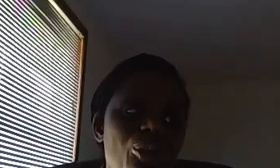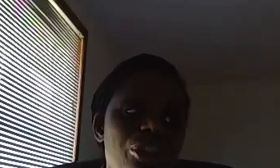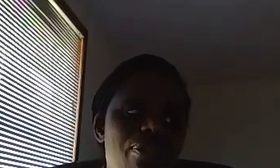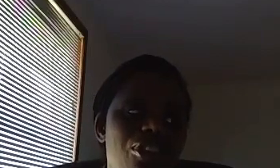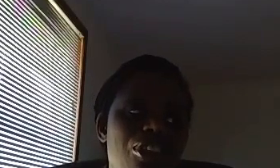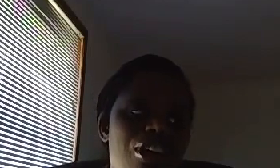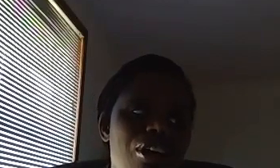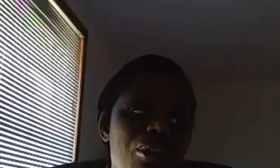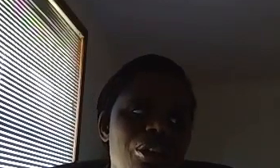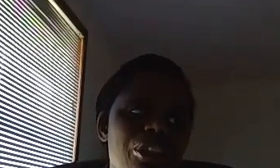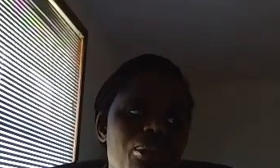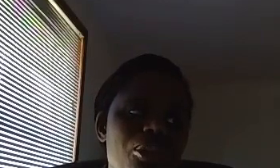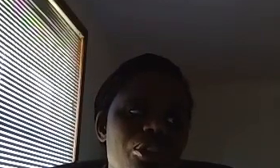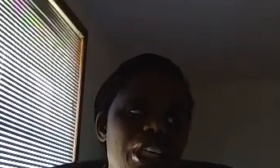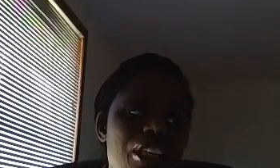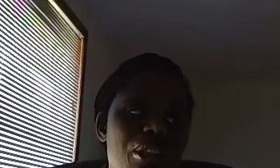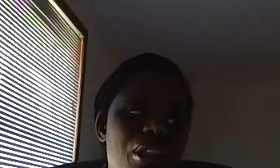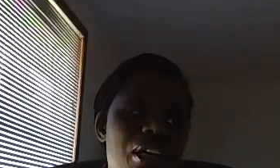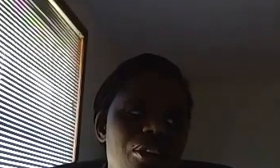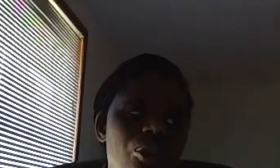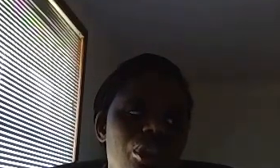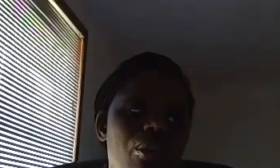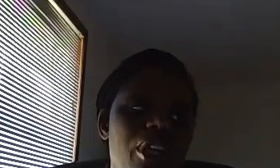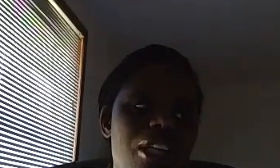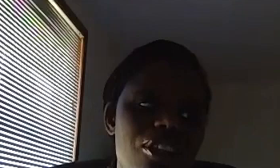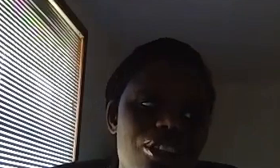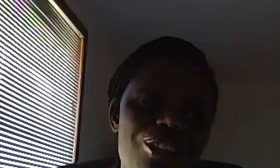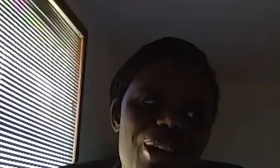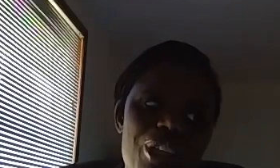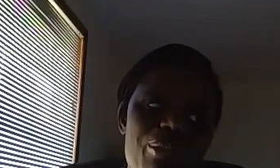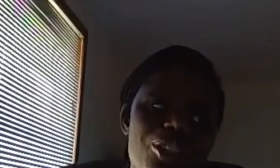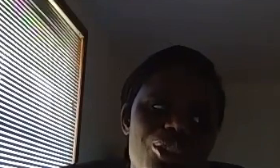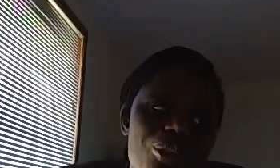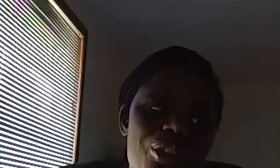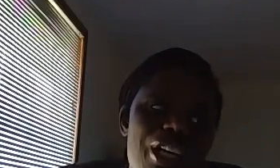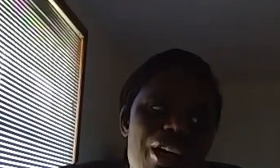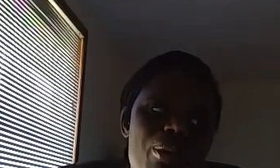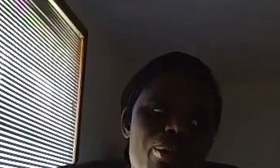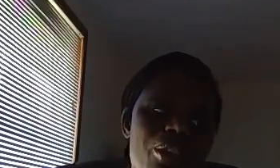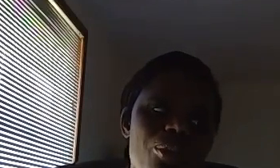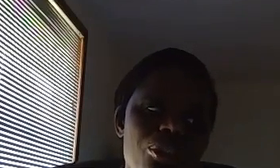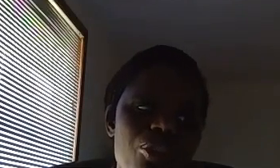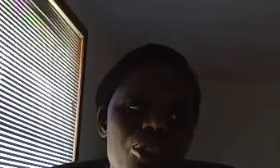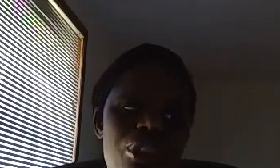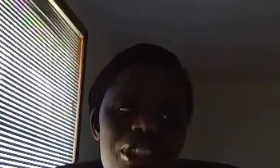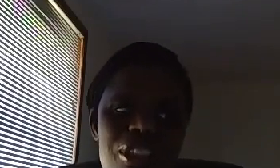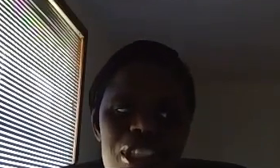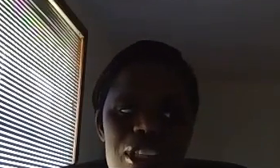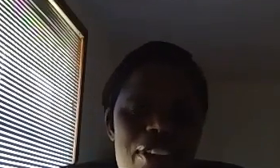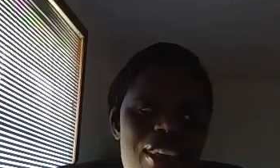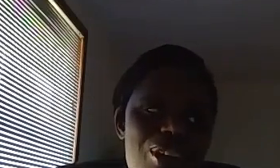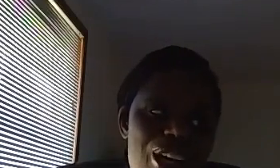students who suffer are disabled and student of color. So I'm gonna make sure they have mentors first,